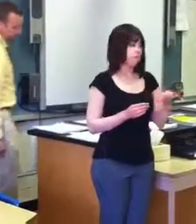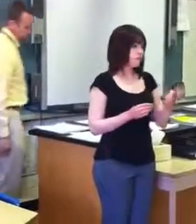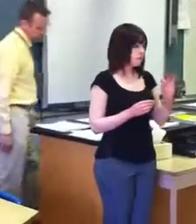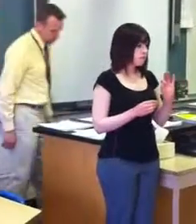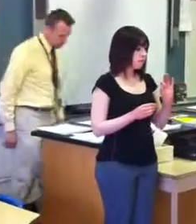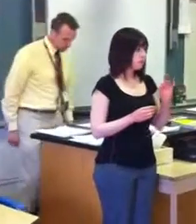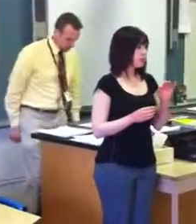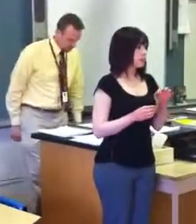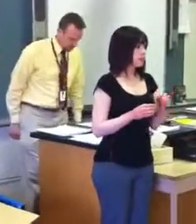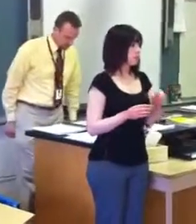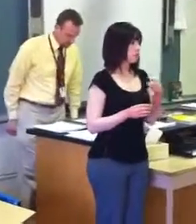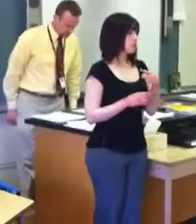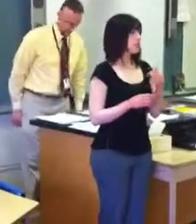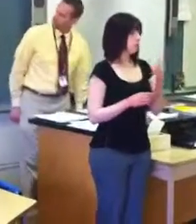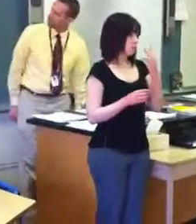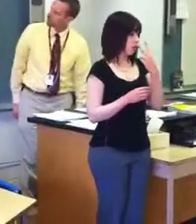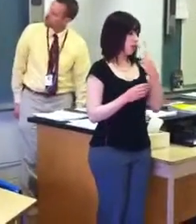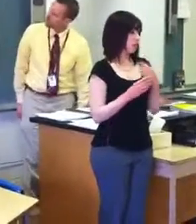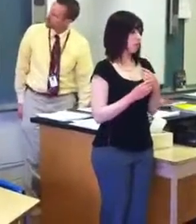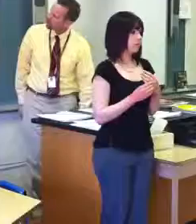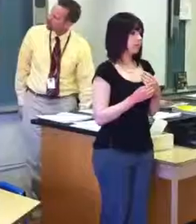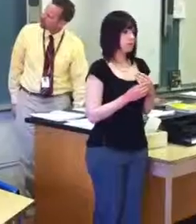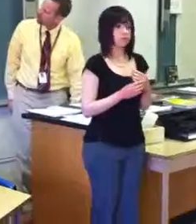And then the third one on that, was it on that page?